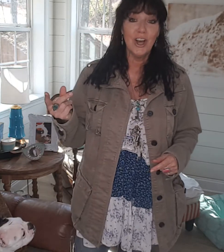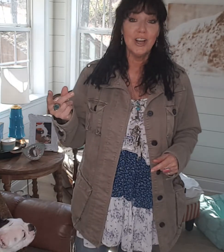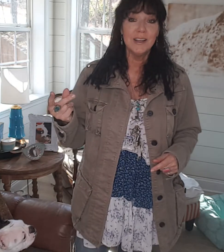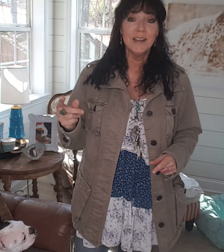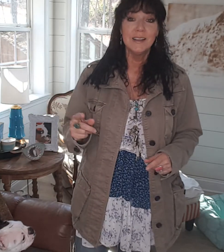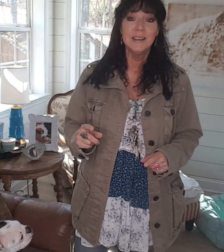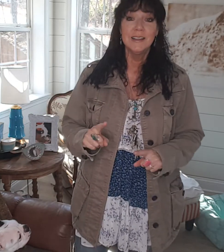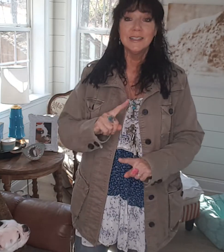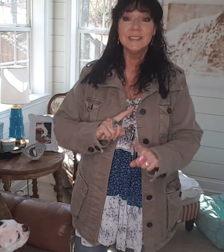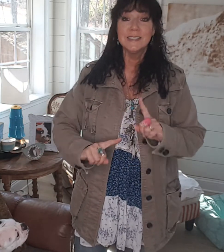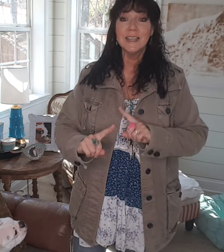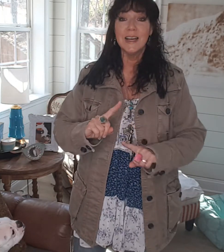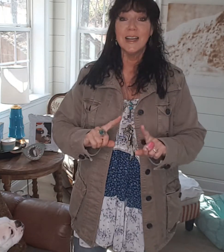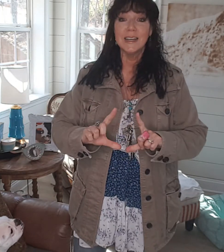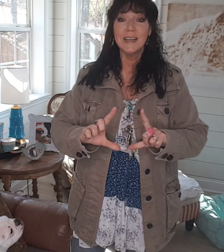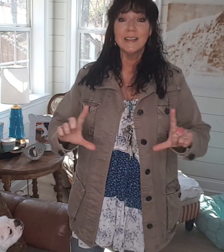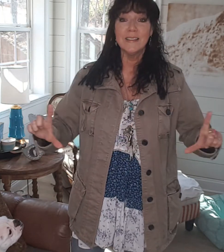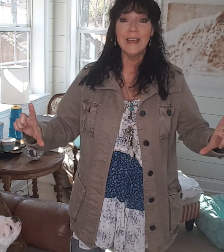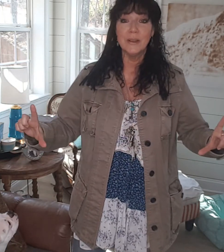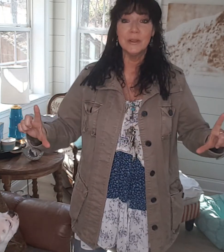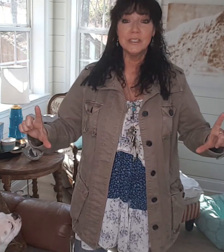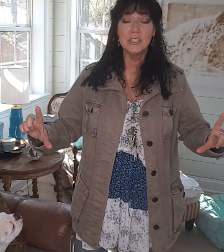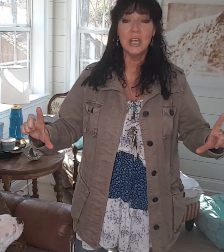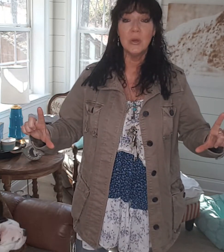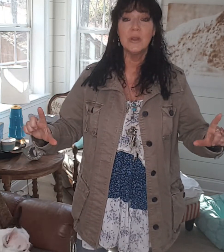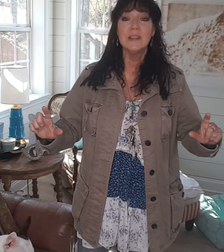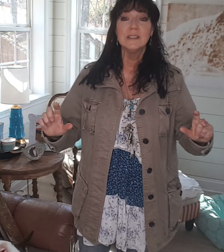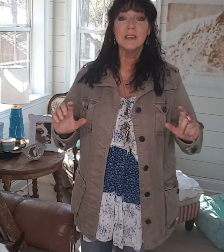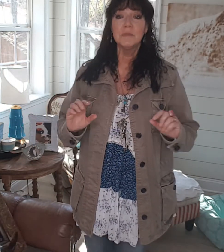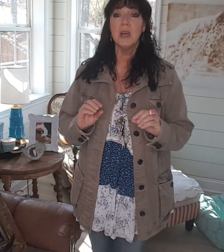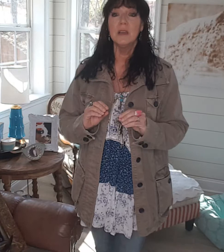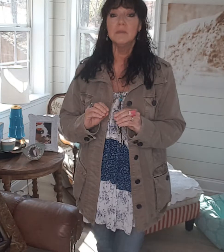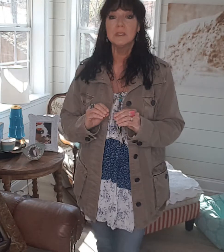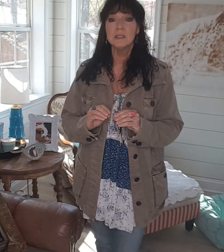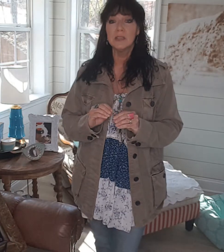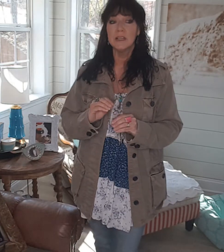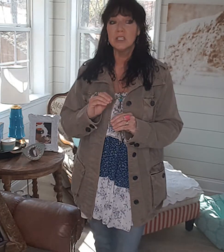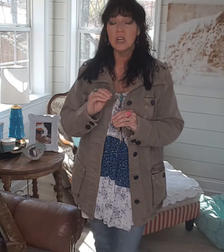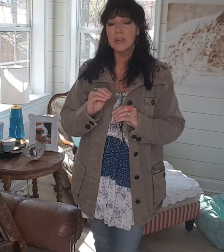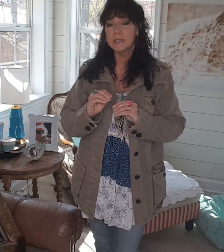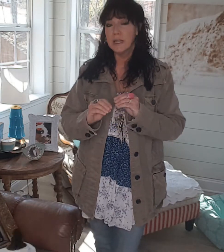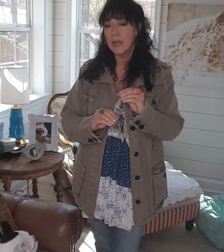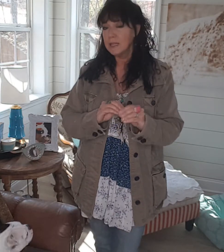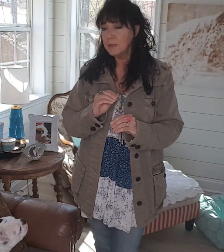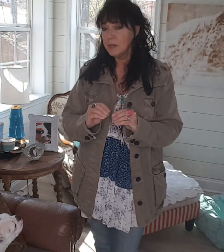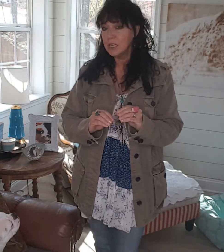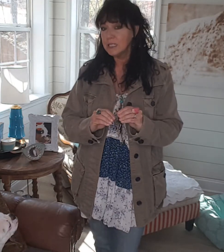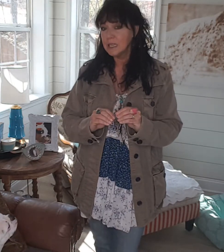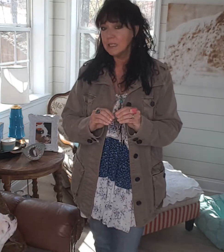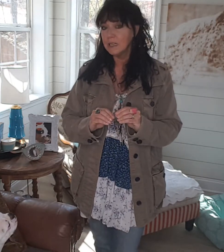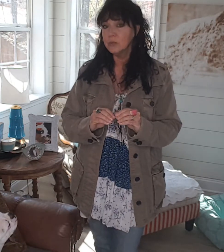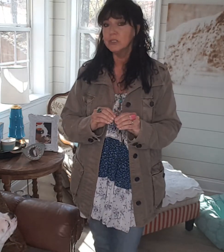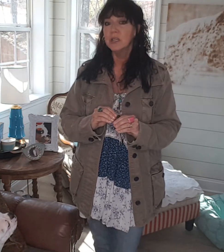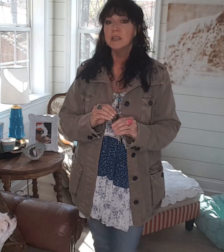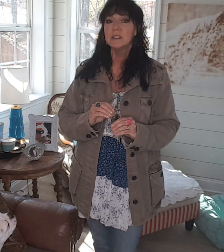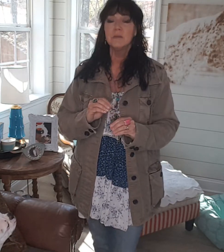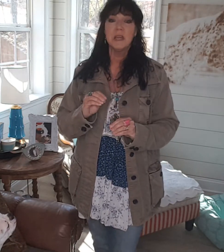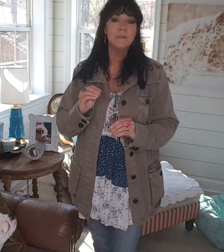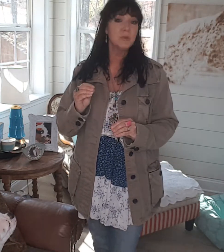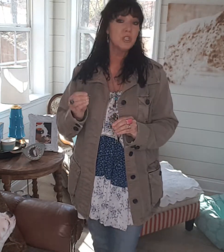Dog Sign Language. So sometimes the signs aren't exactly American Sign Language. Sometimes we